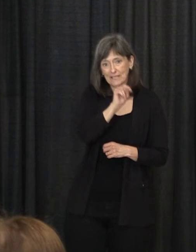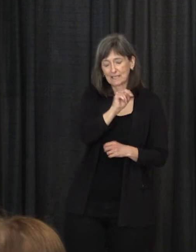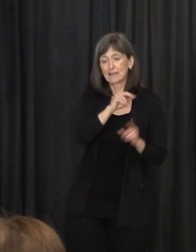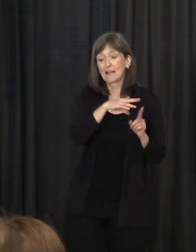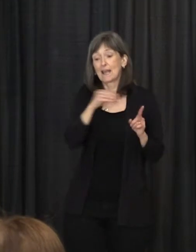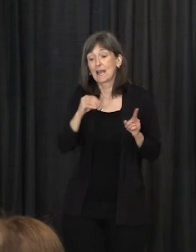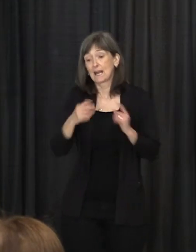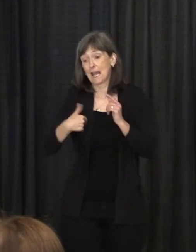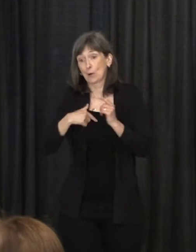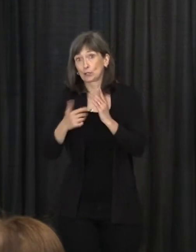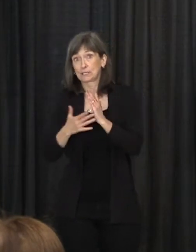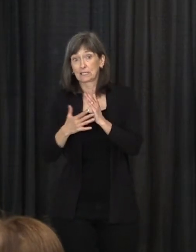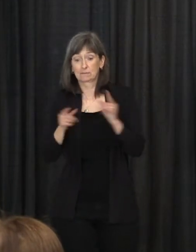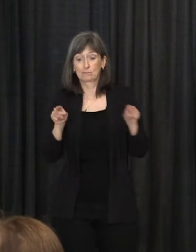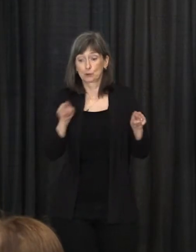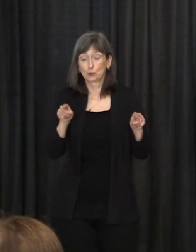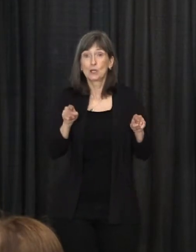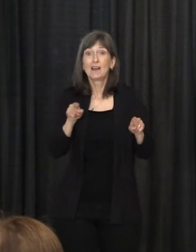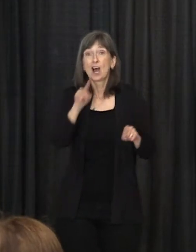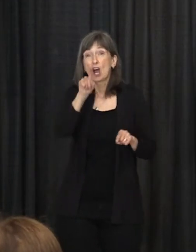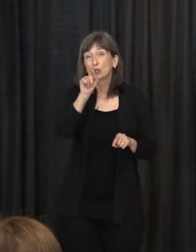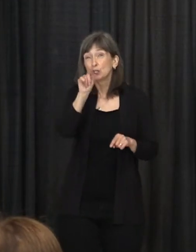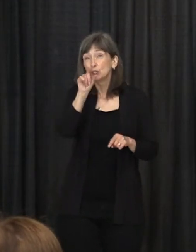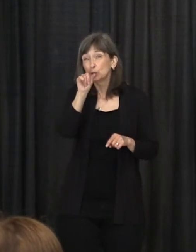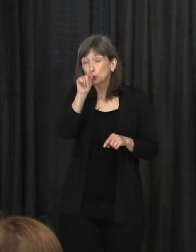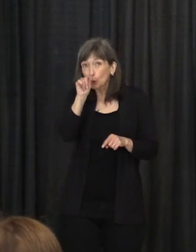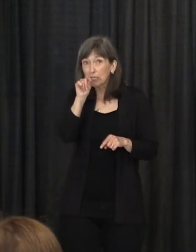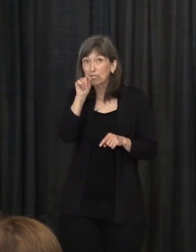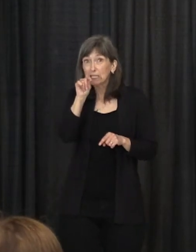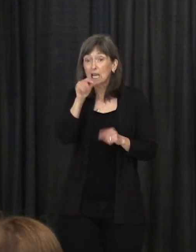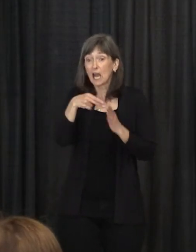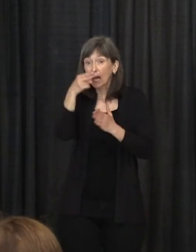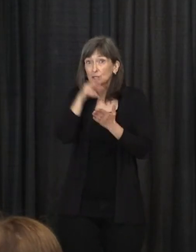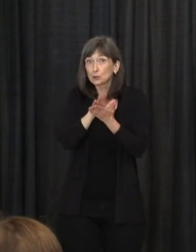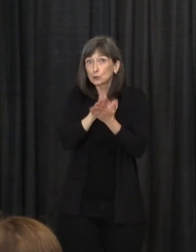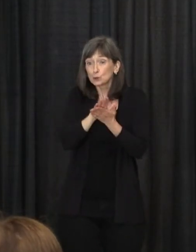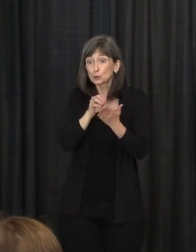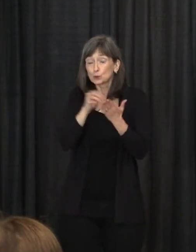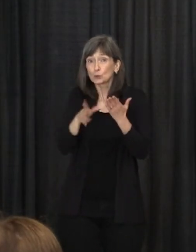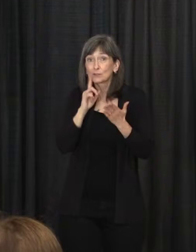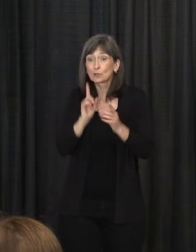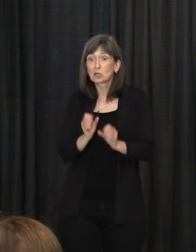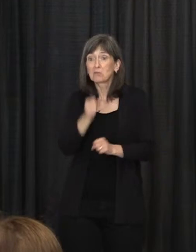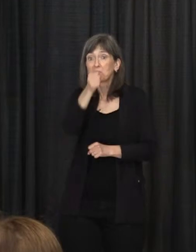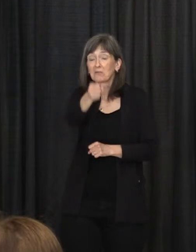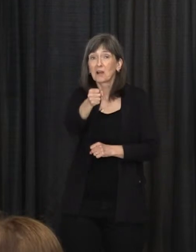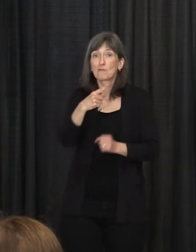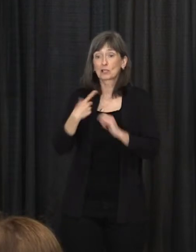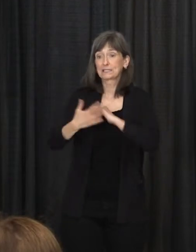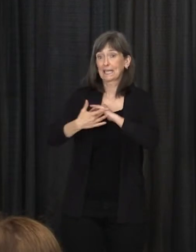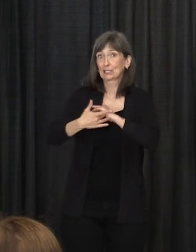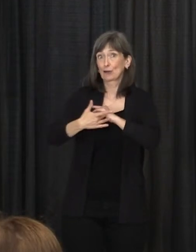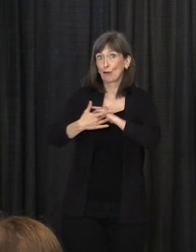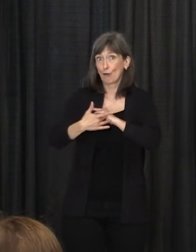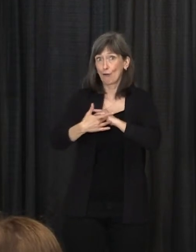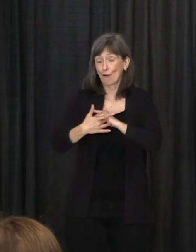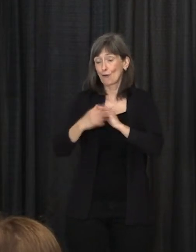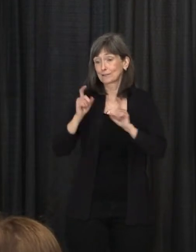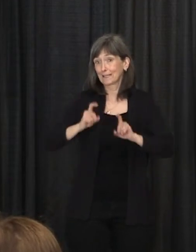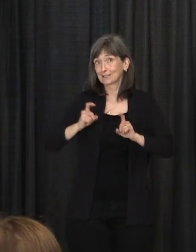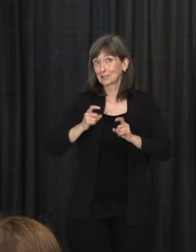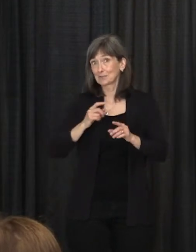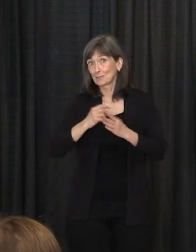more than 120 high school kids in tech companies to expose them to the sector. We see new programs at Kean